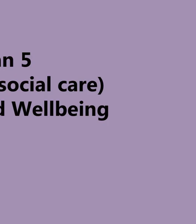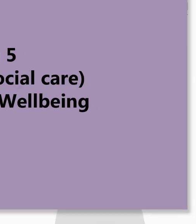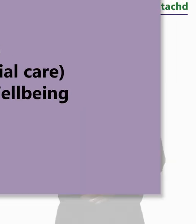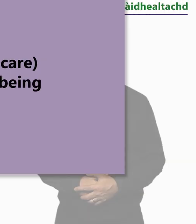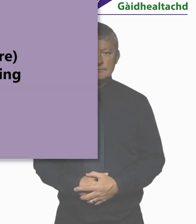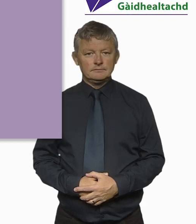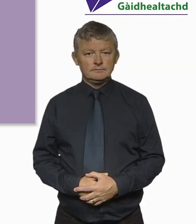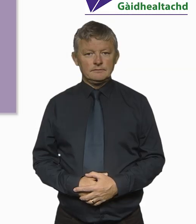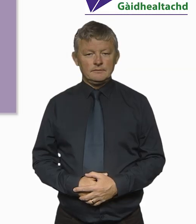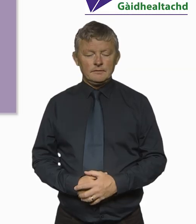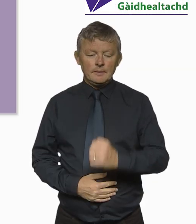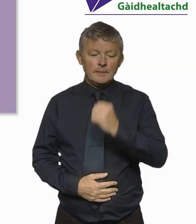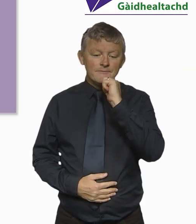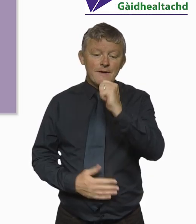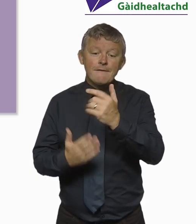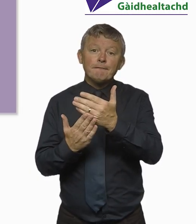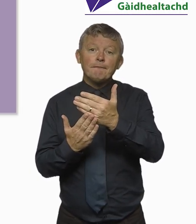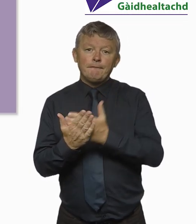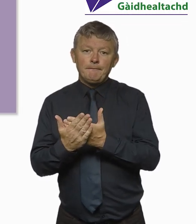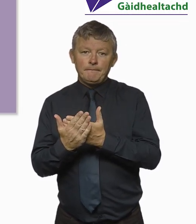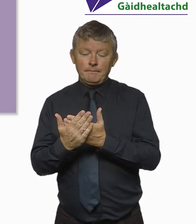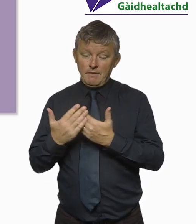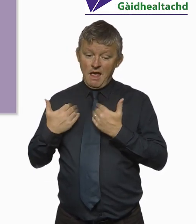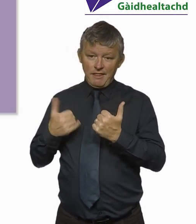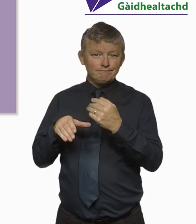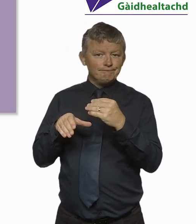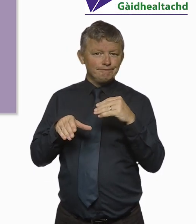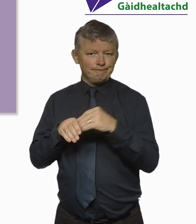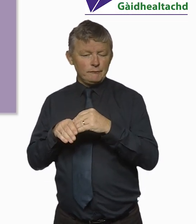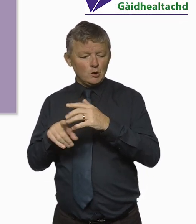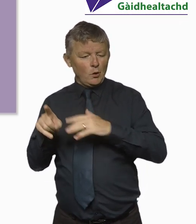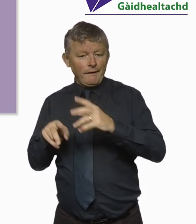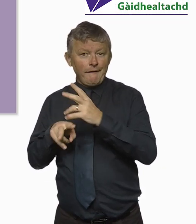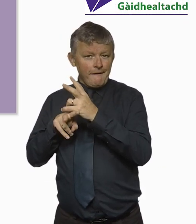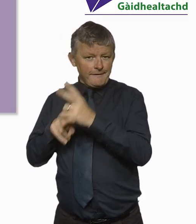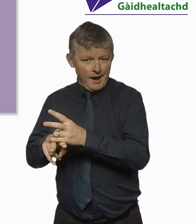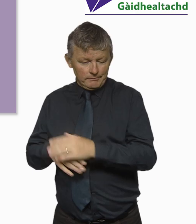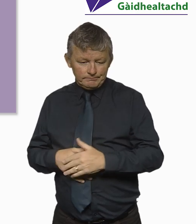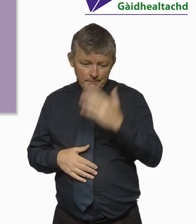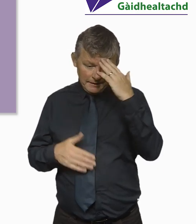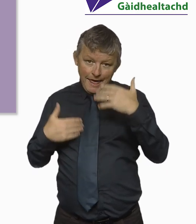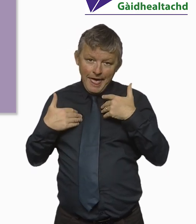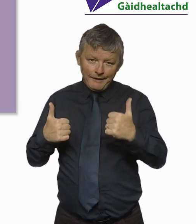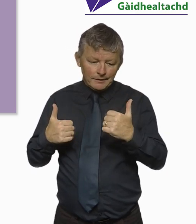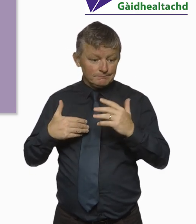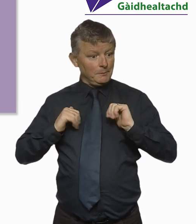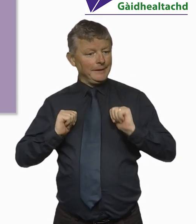Action Plan Section 5 – Health, including social care, mental health and well-being